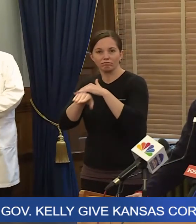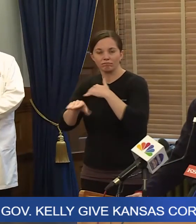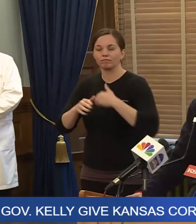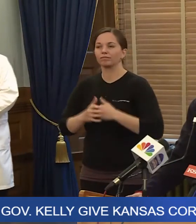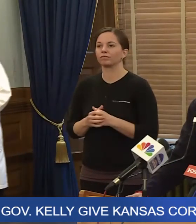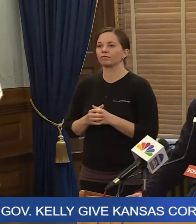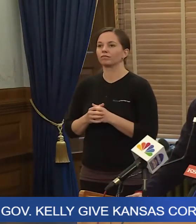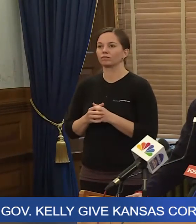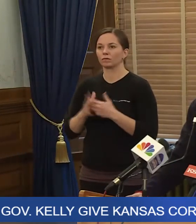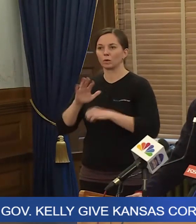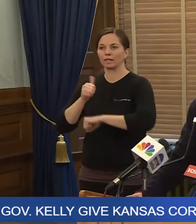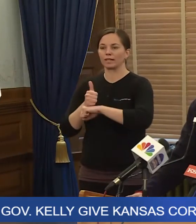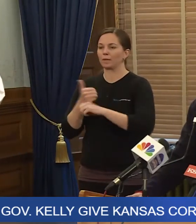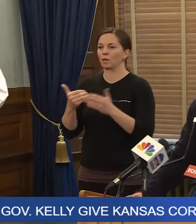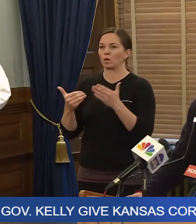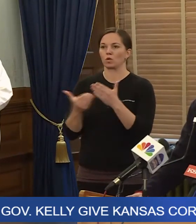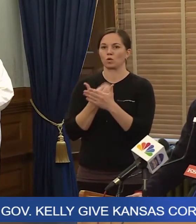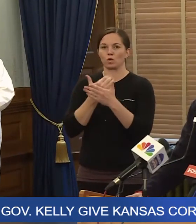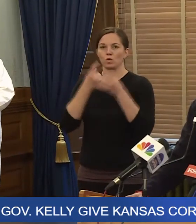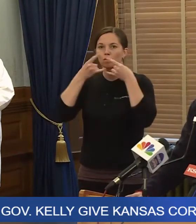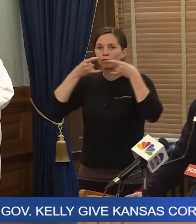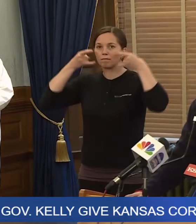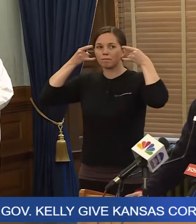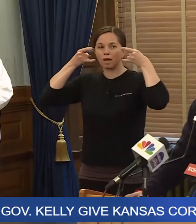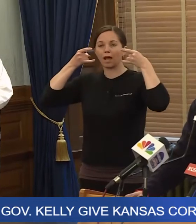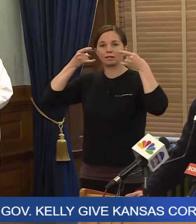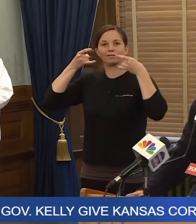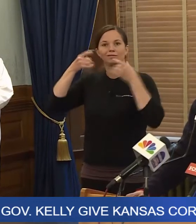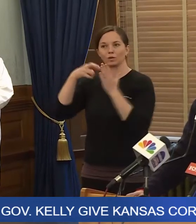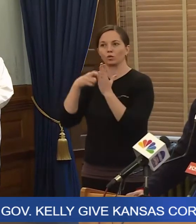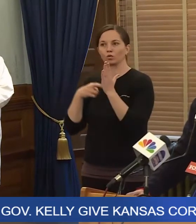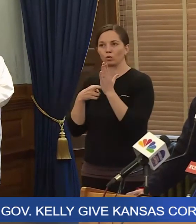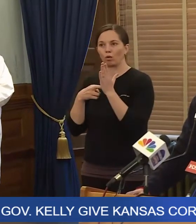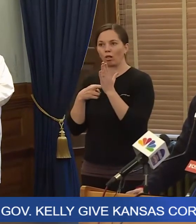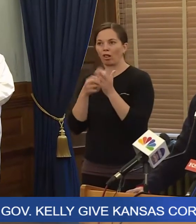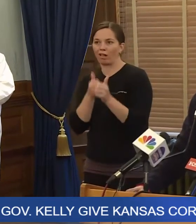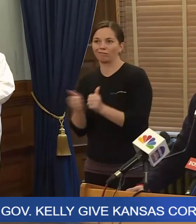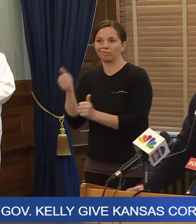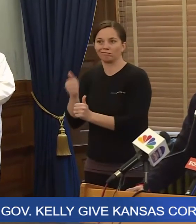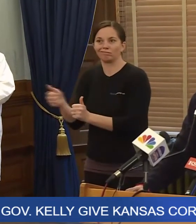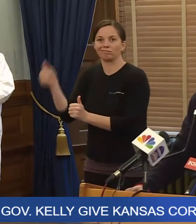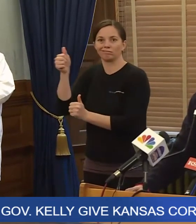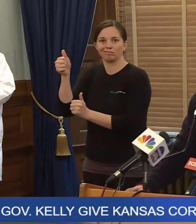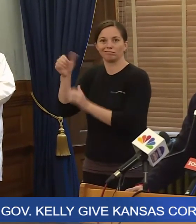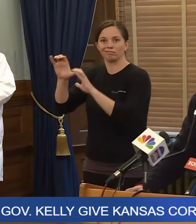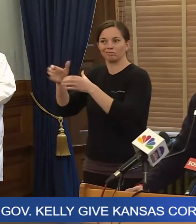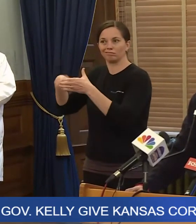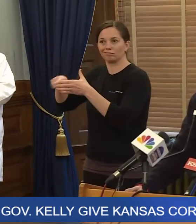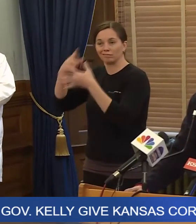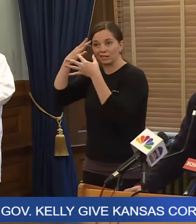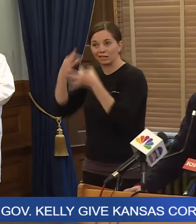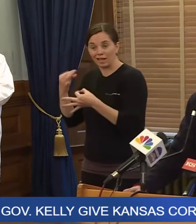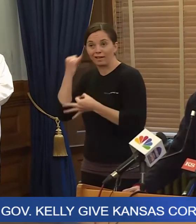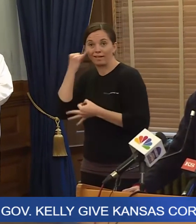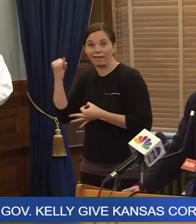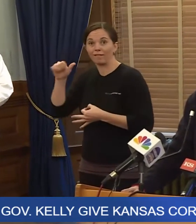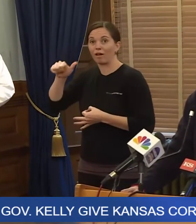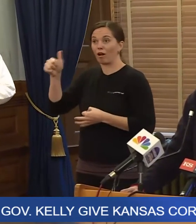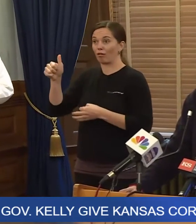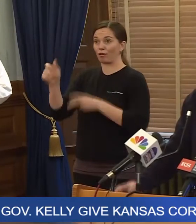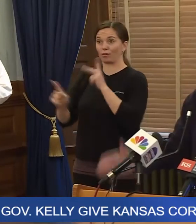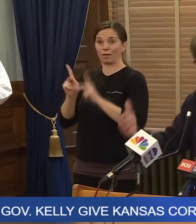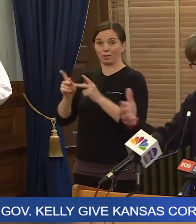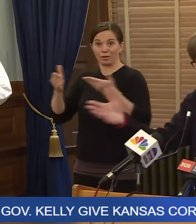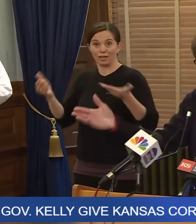new mask rule on the executive branch that anytime there are others in the